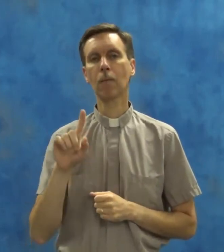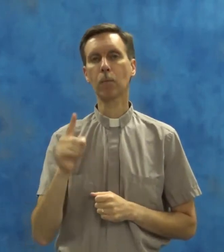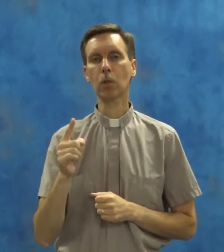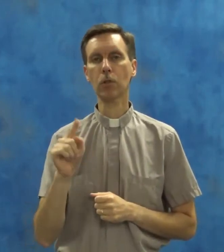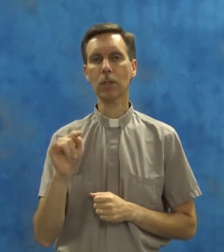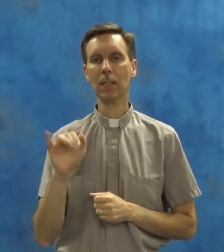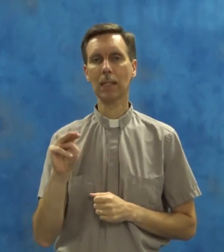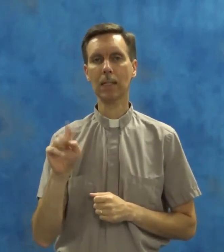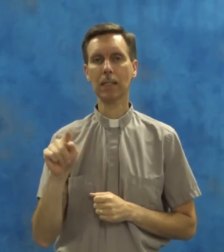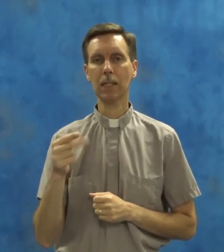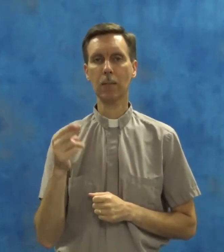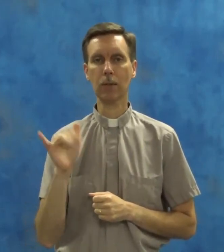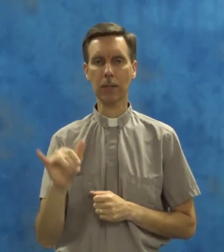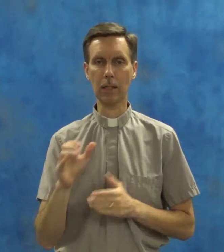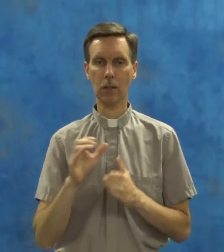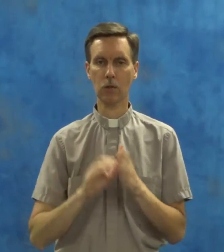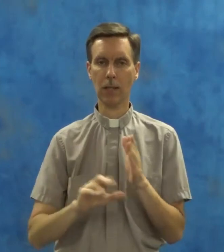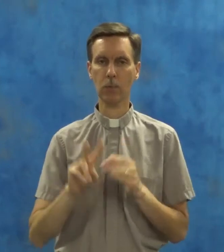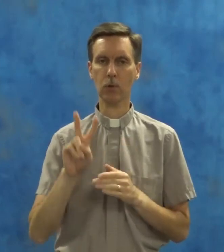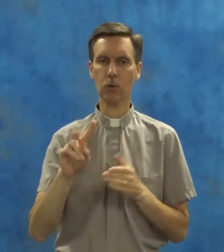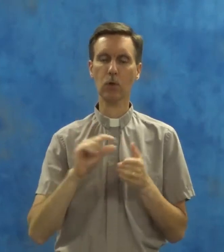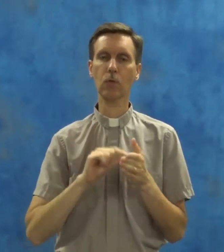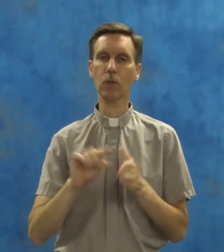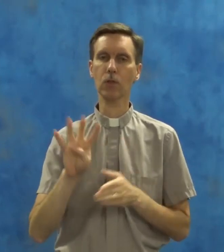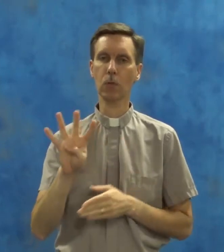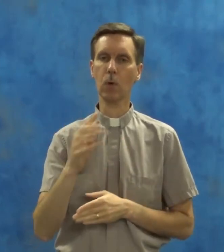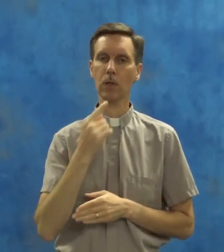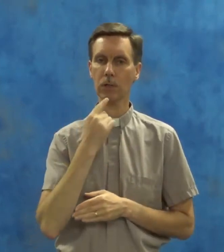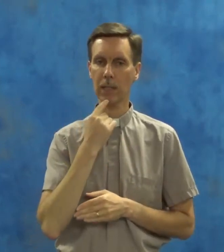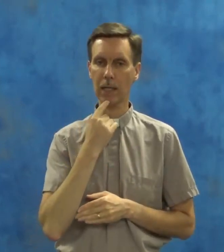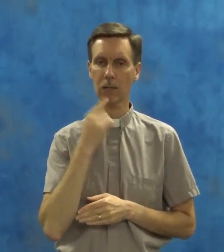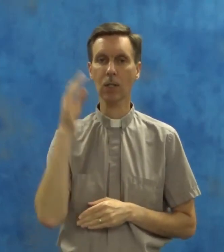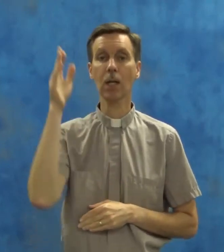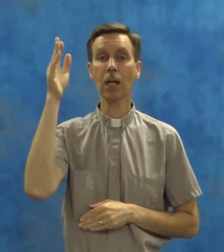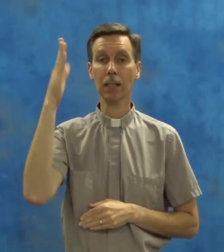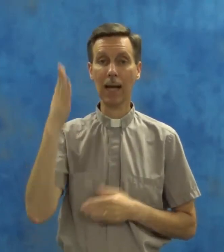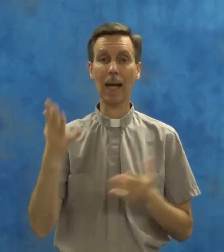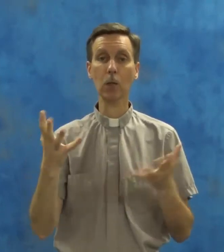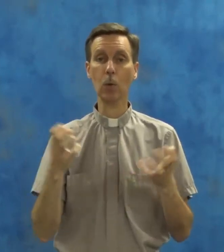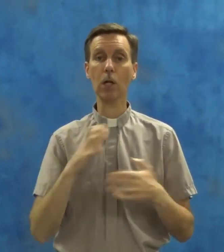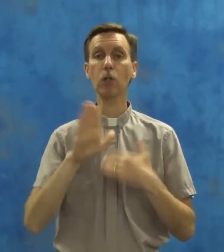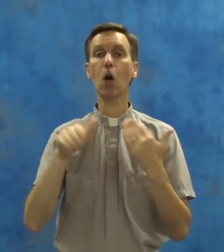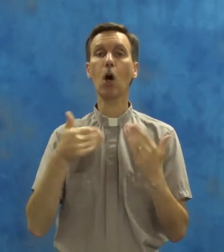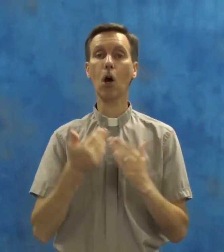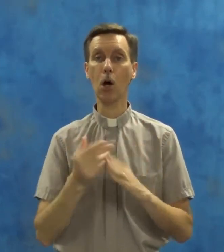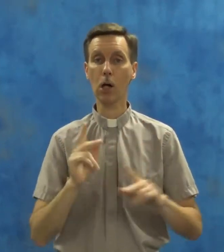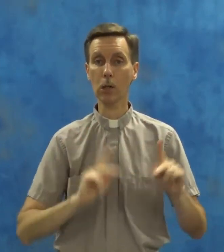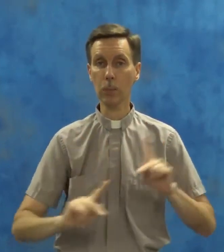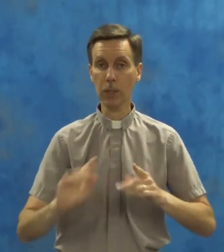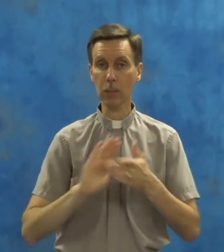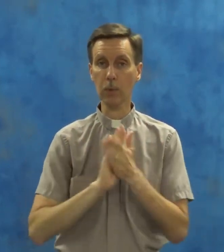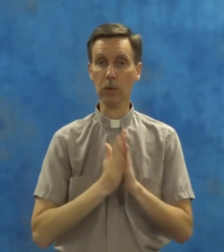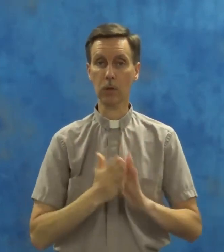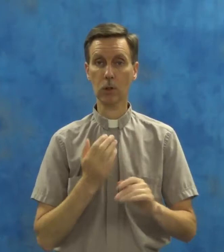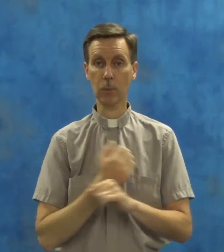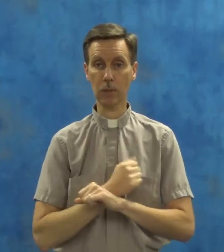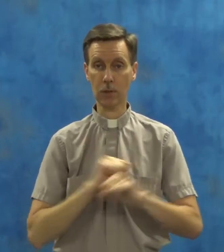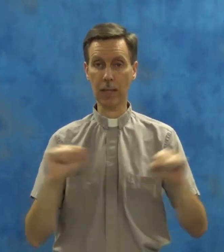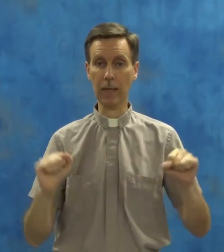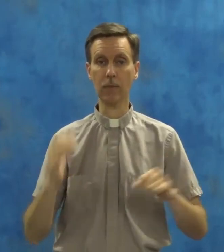1 Timothy chapter 2, verse 4 says, God wants all people to be saved and